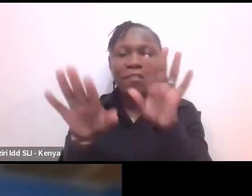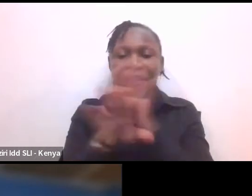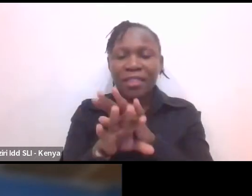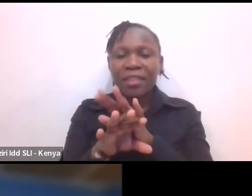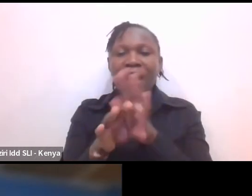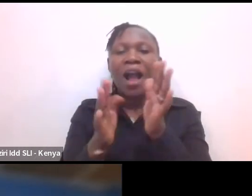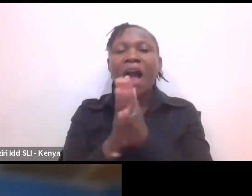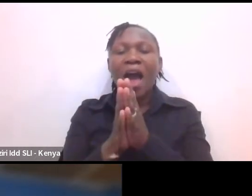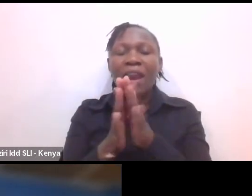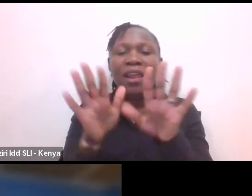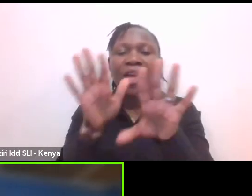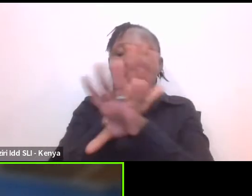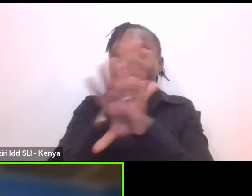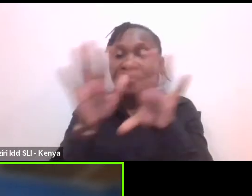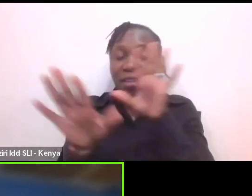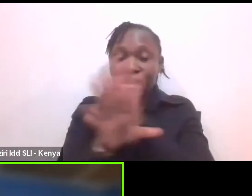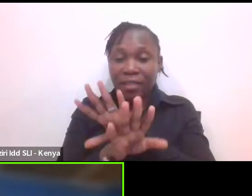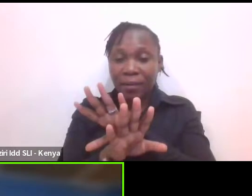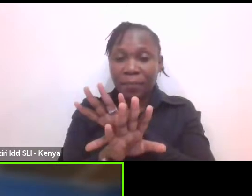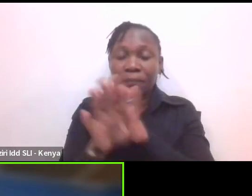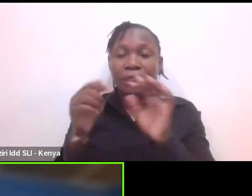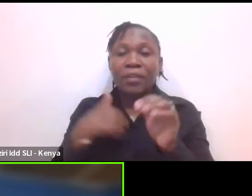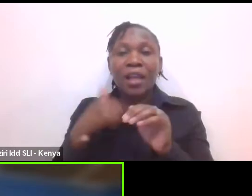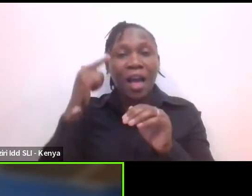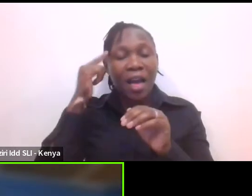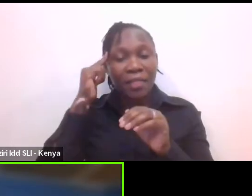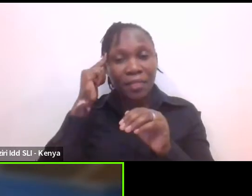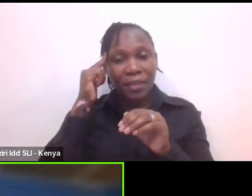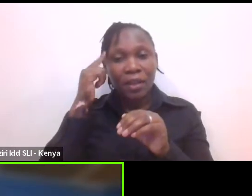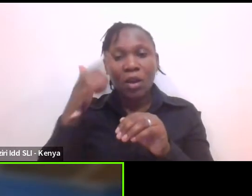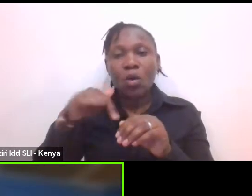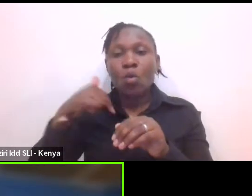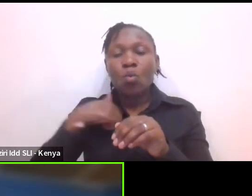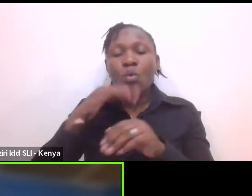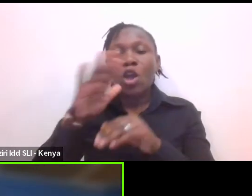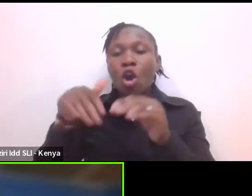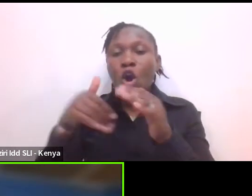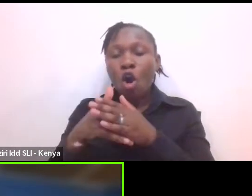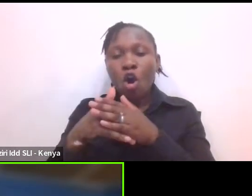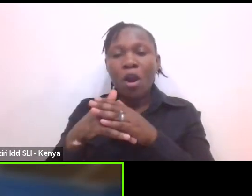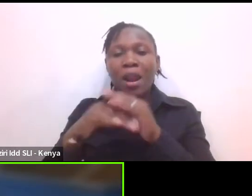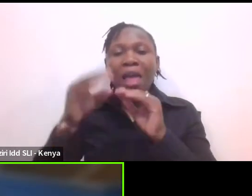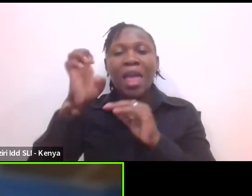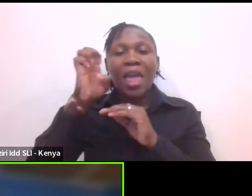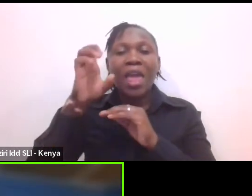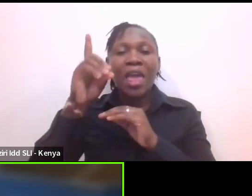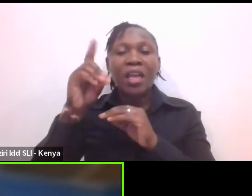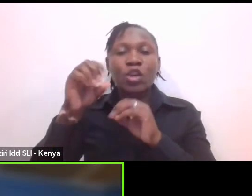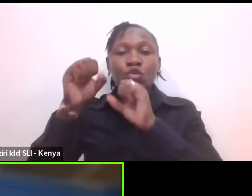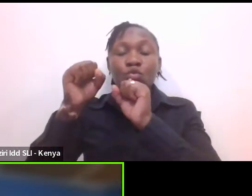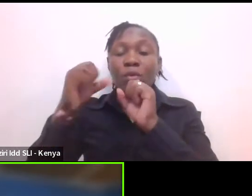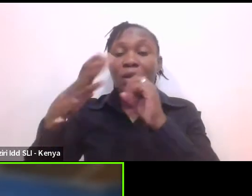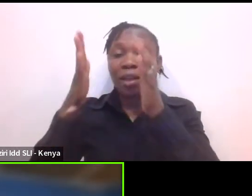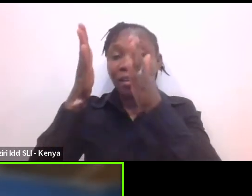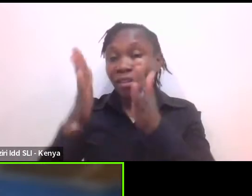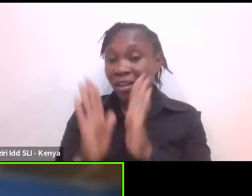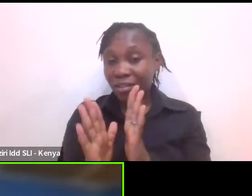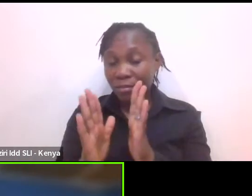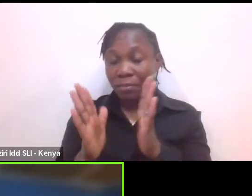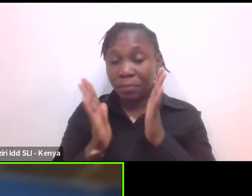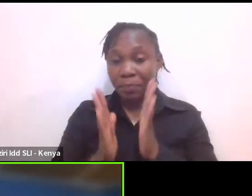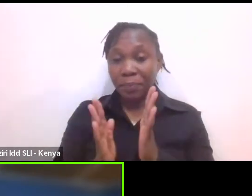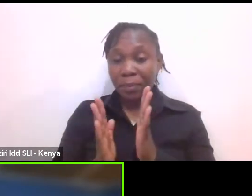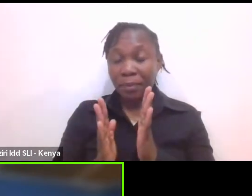I think there is a call that we have as all educators, but I think certainly special educators are just kind of have this